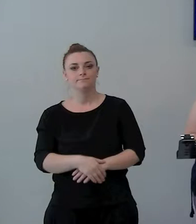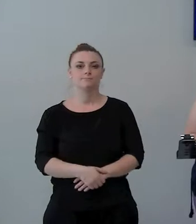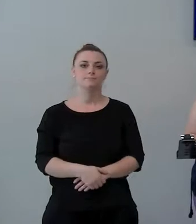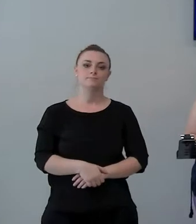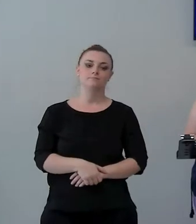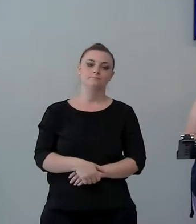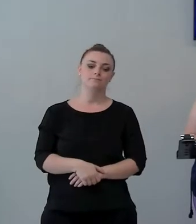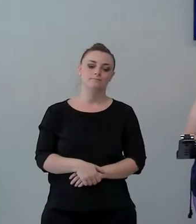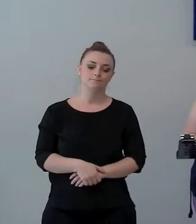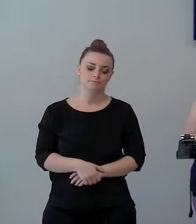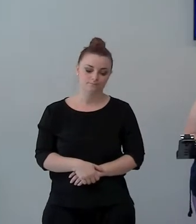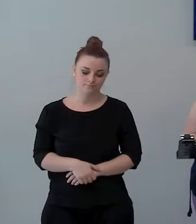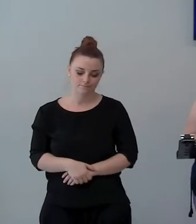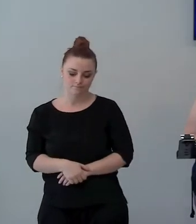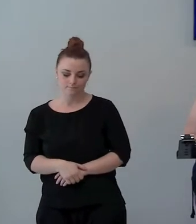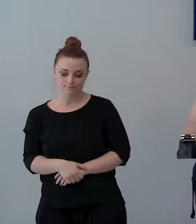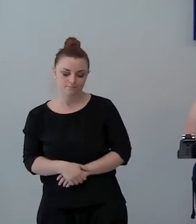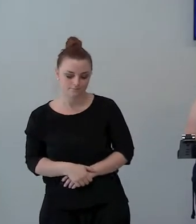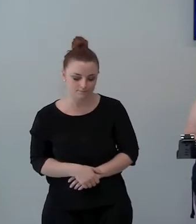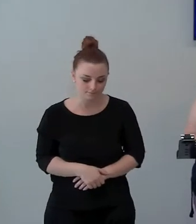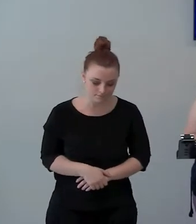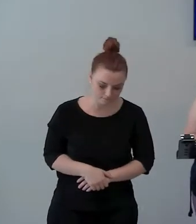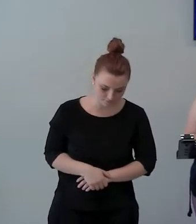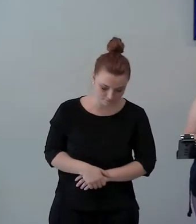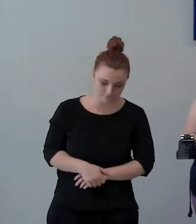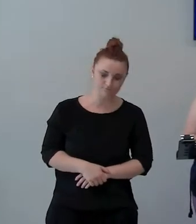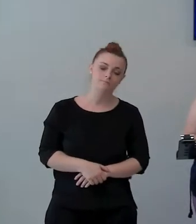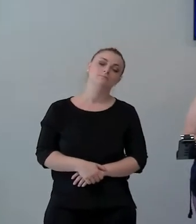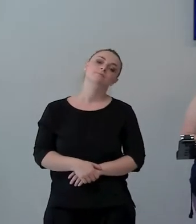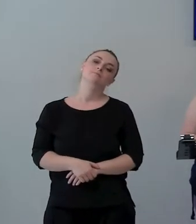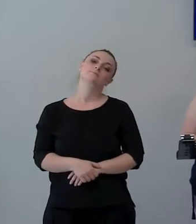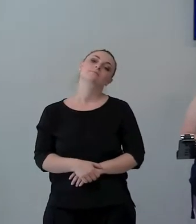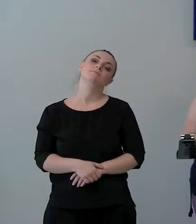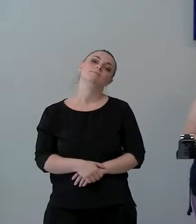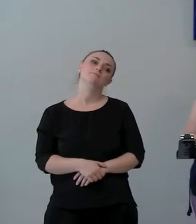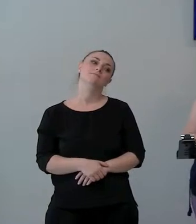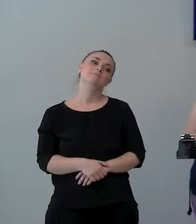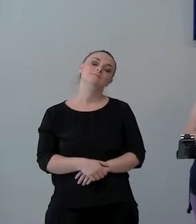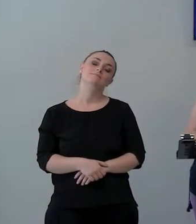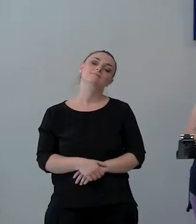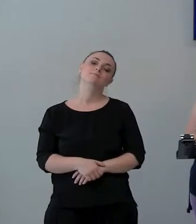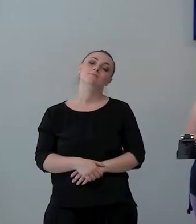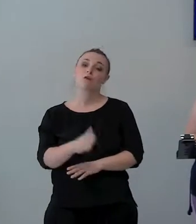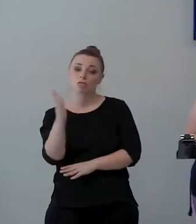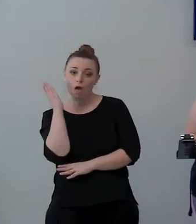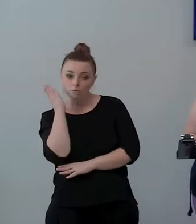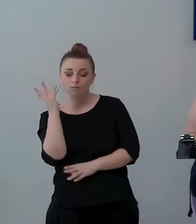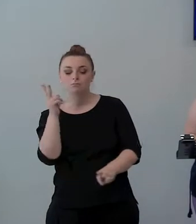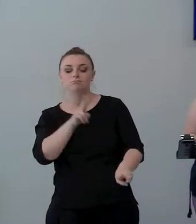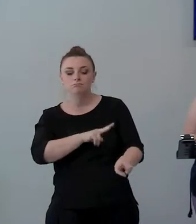tidies the house, does other errands. E poi riprova a dormire. And then she tries to sleep